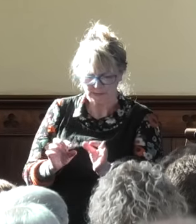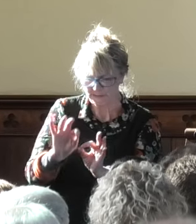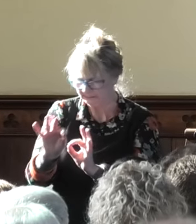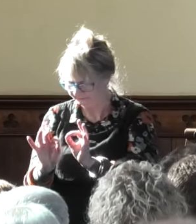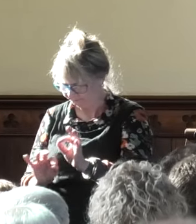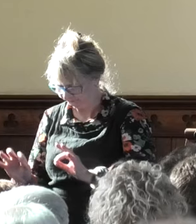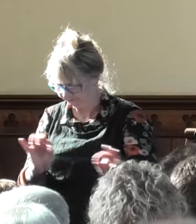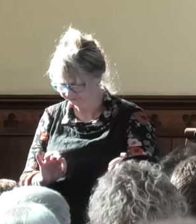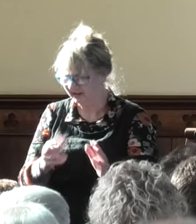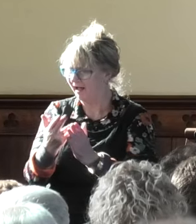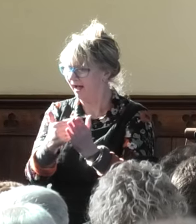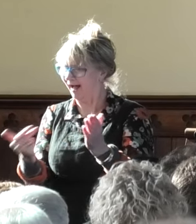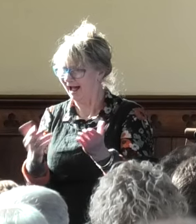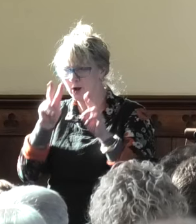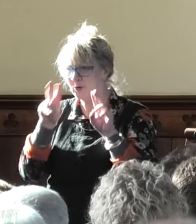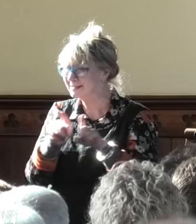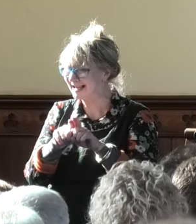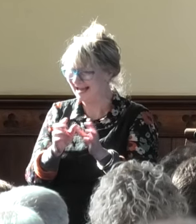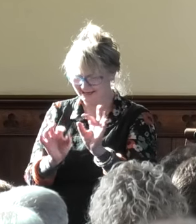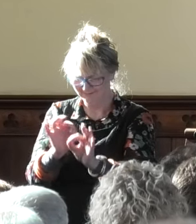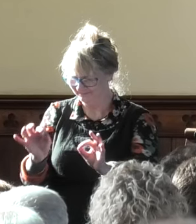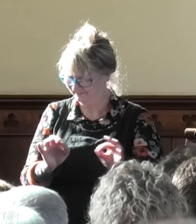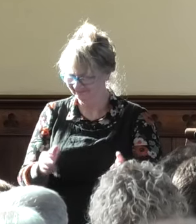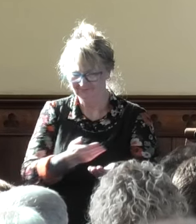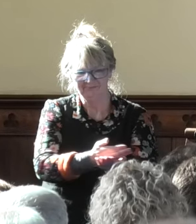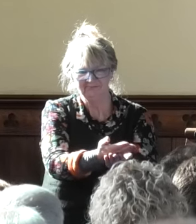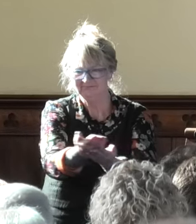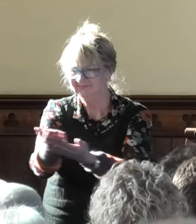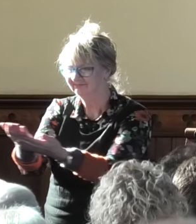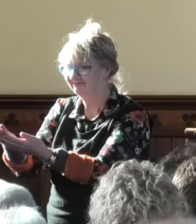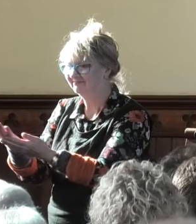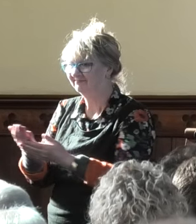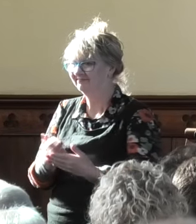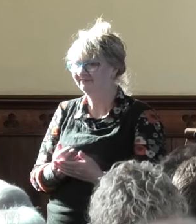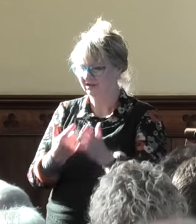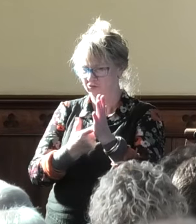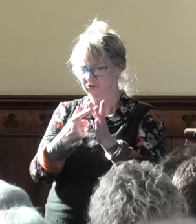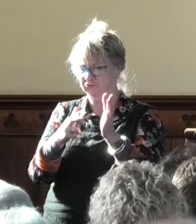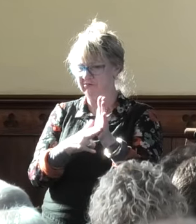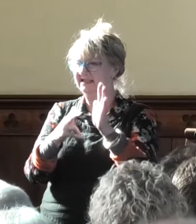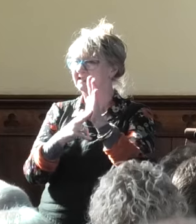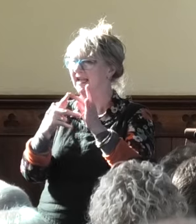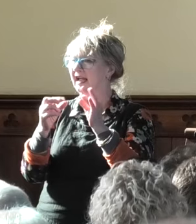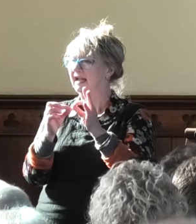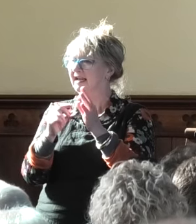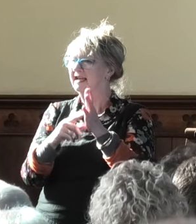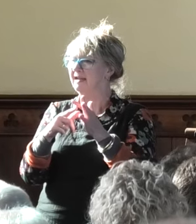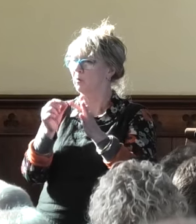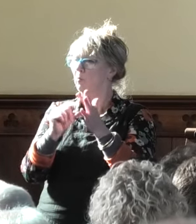arranged in a piece of art. We always enjoyed that. I remember too, Jen, Rin's nibble platters were visually